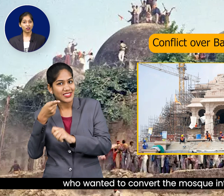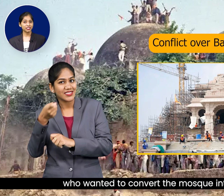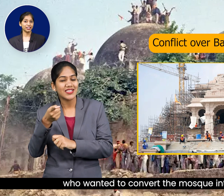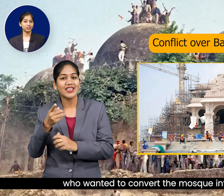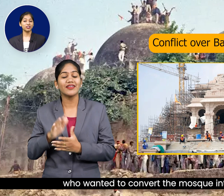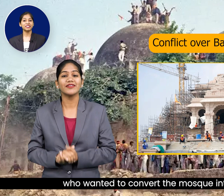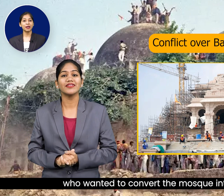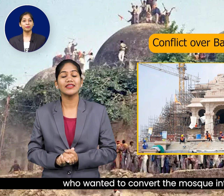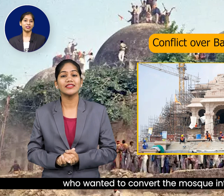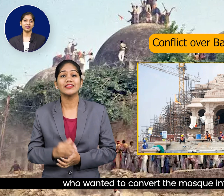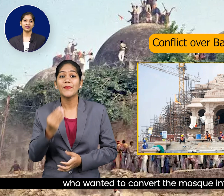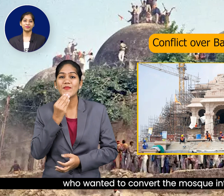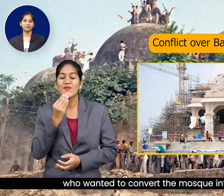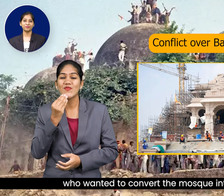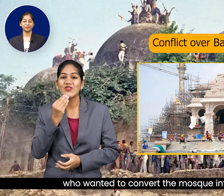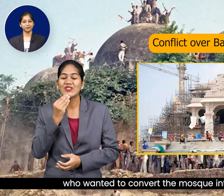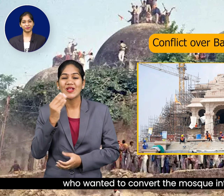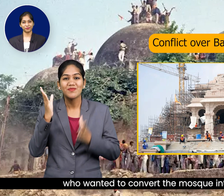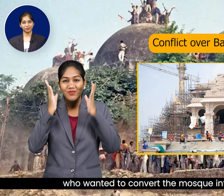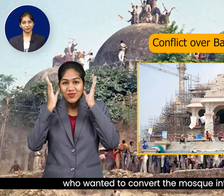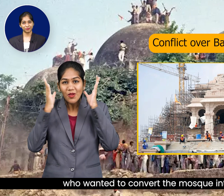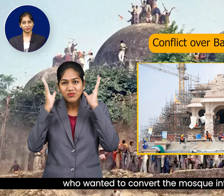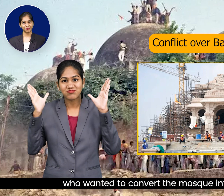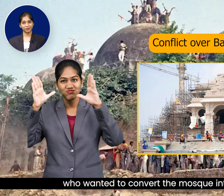the mosque into a temple.